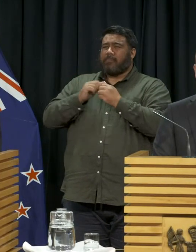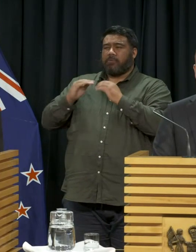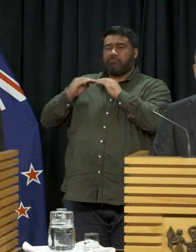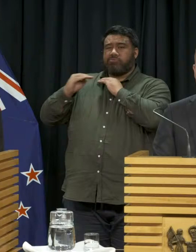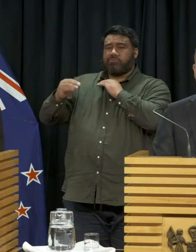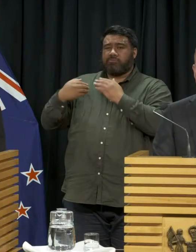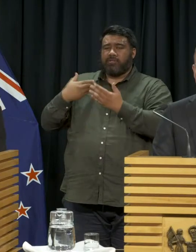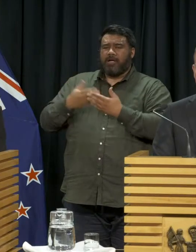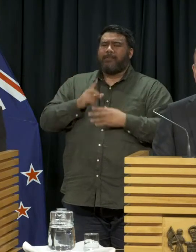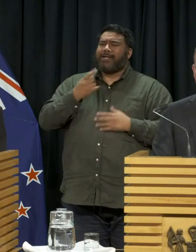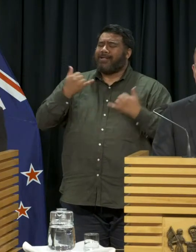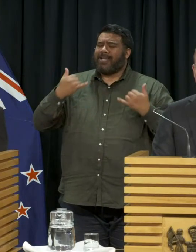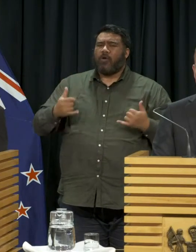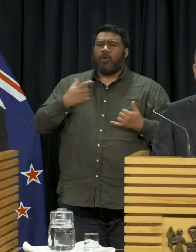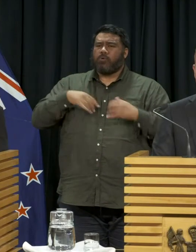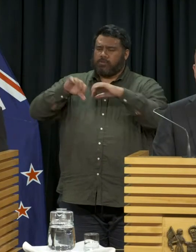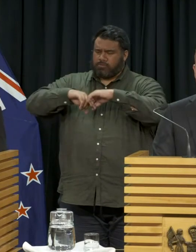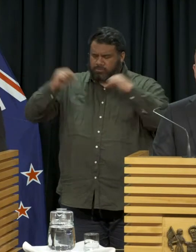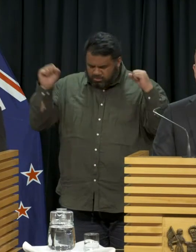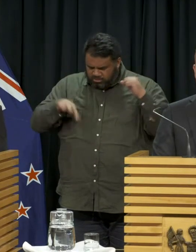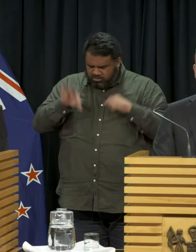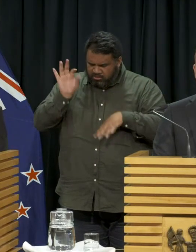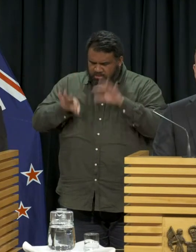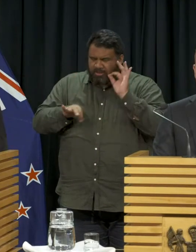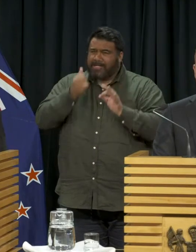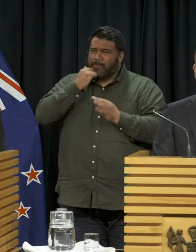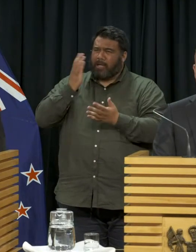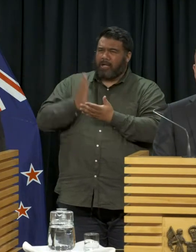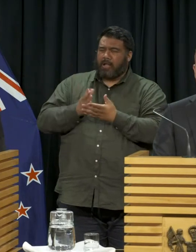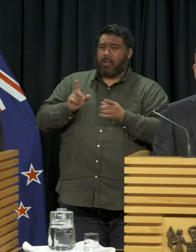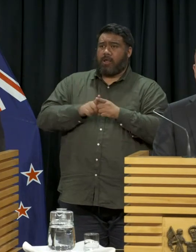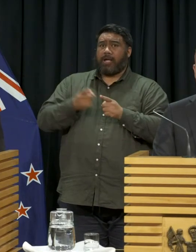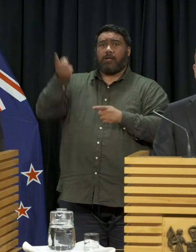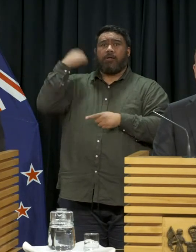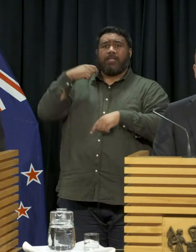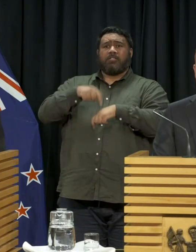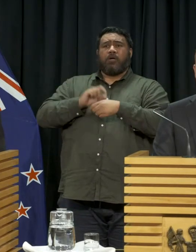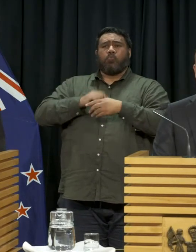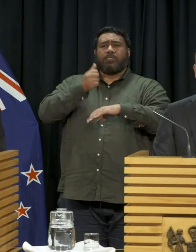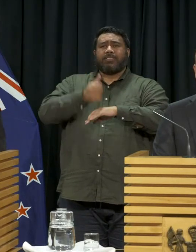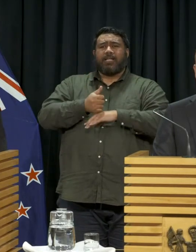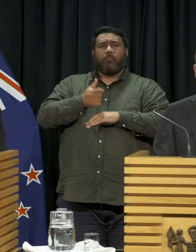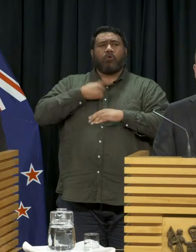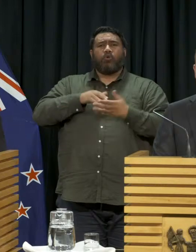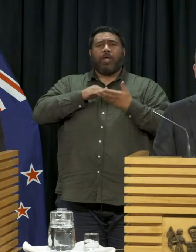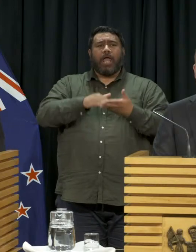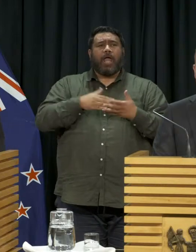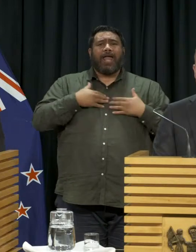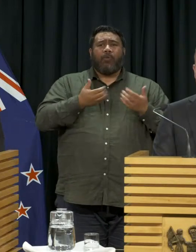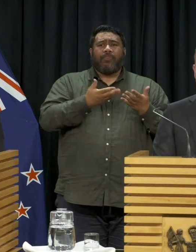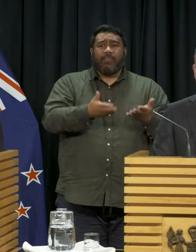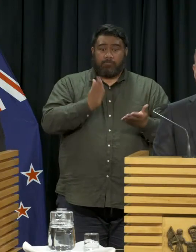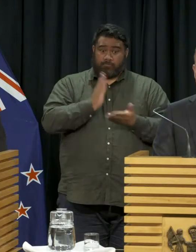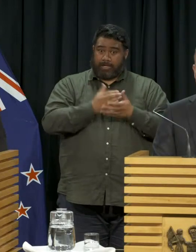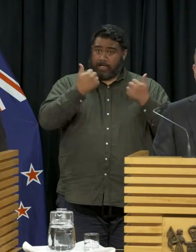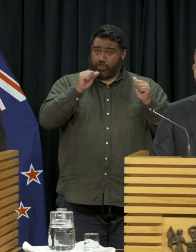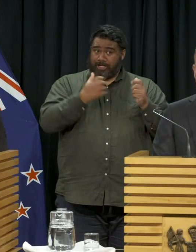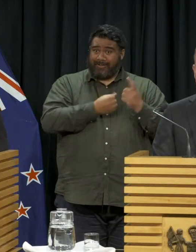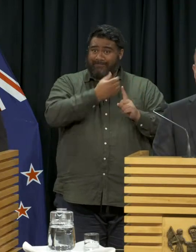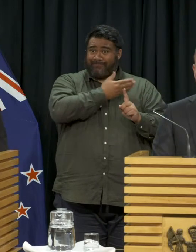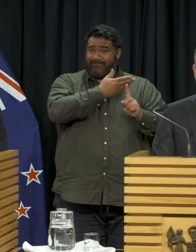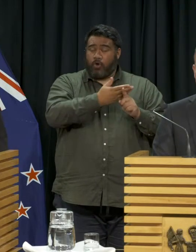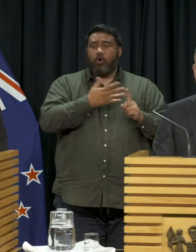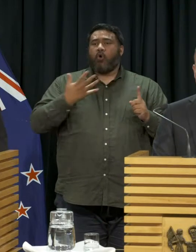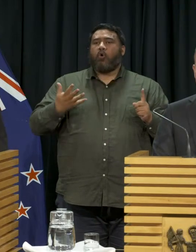like to do now is dig into that in more detail. Is it achieving the goal we set, which was a health-based approach, or are we seeing a bit more of a